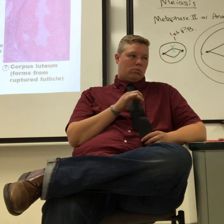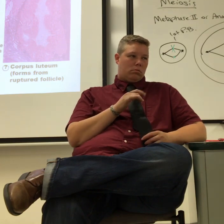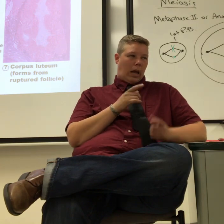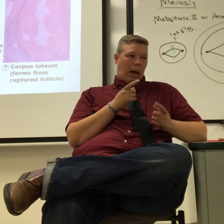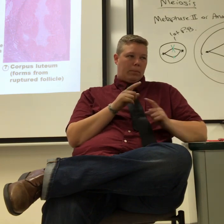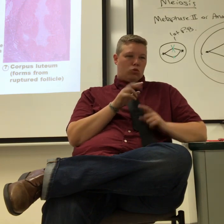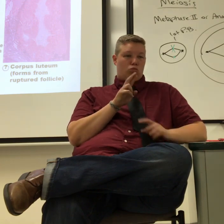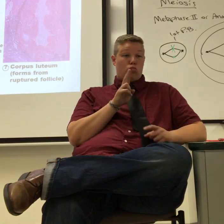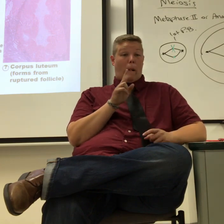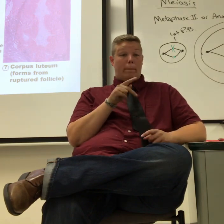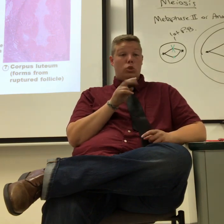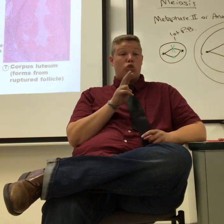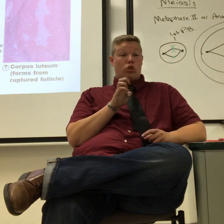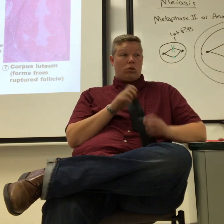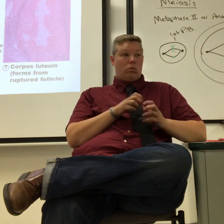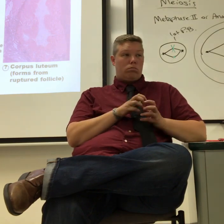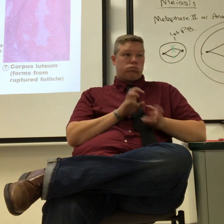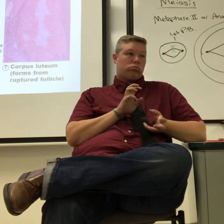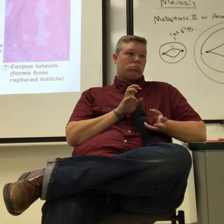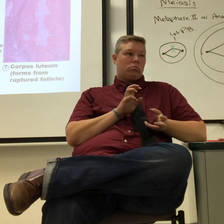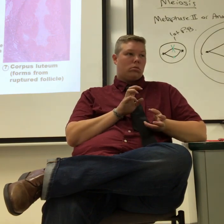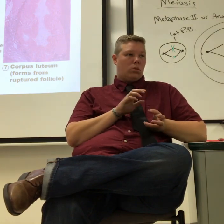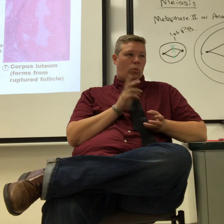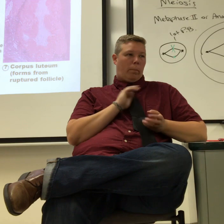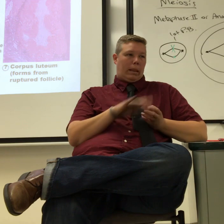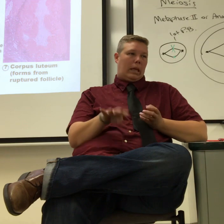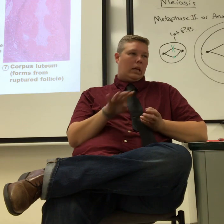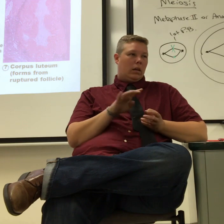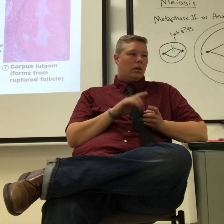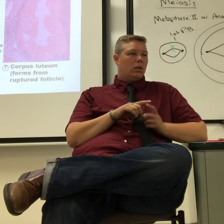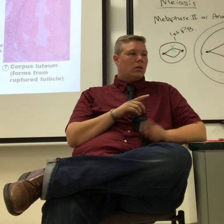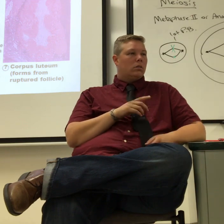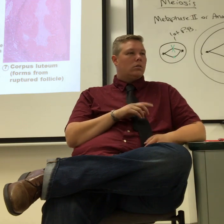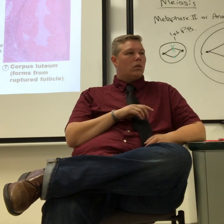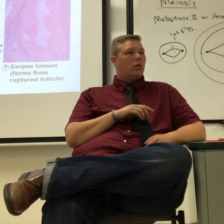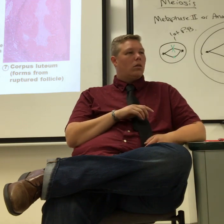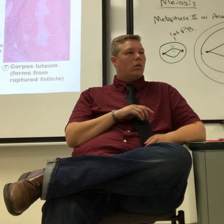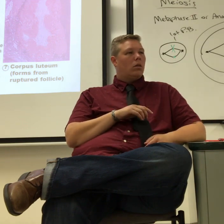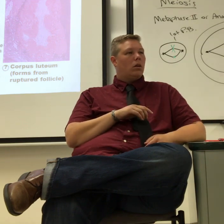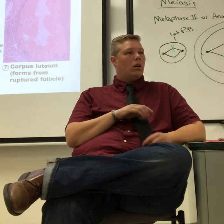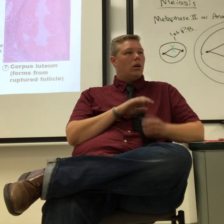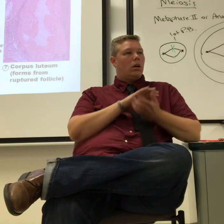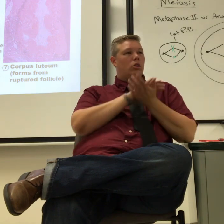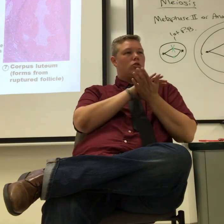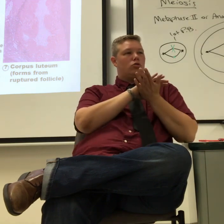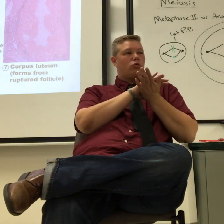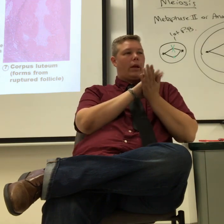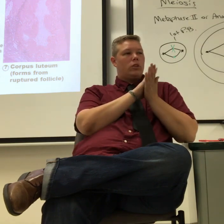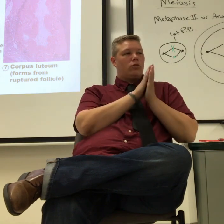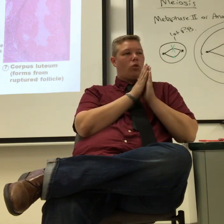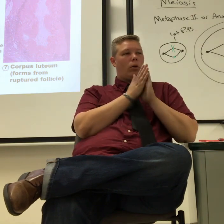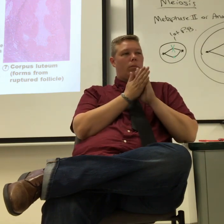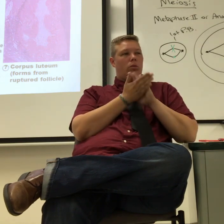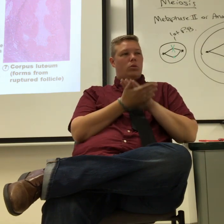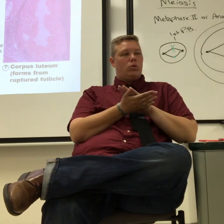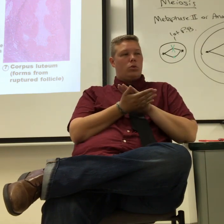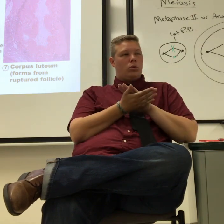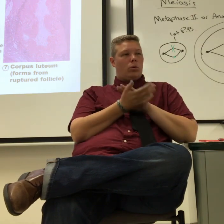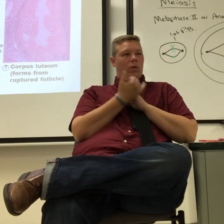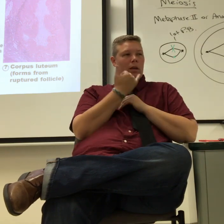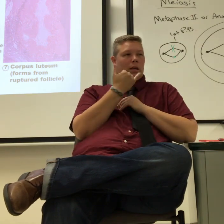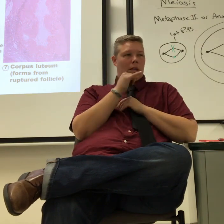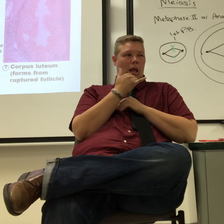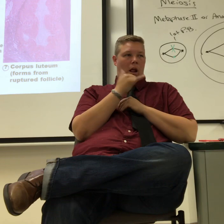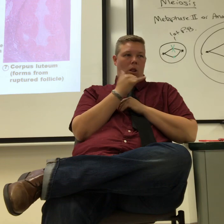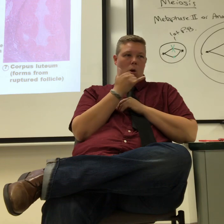It's literally called a bleeding body. It's transformed into a yellow body called the corpus luteum.